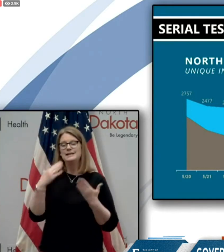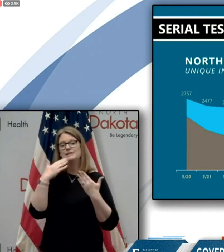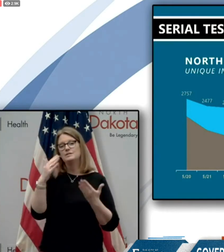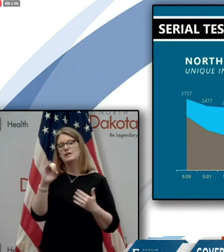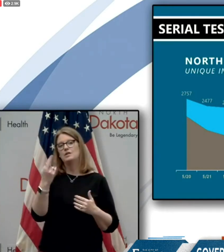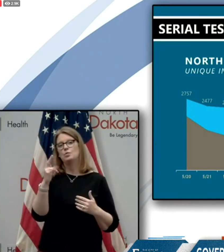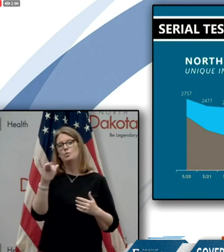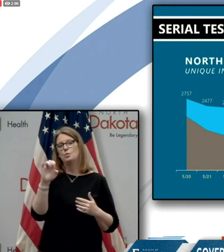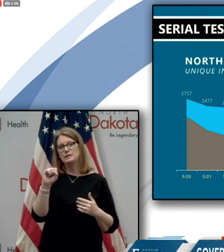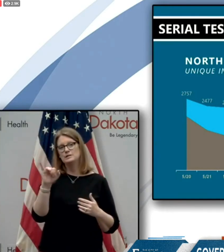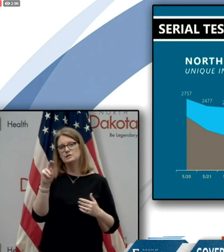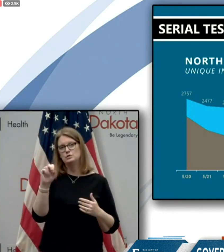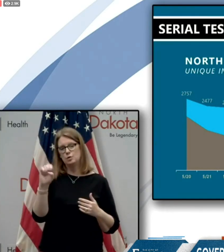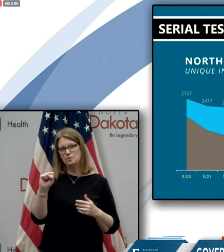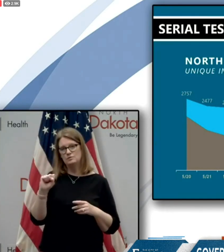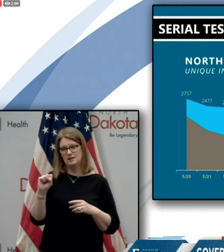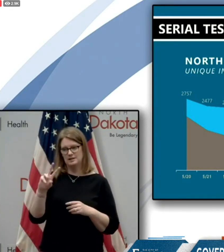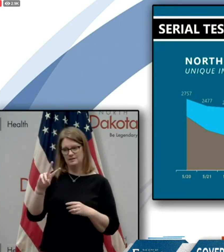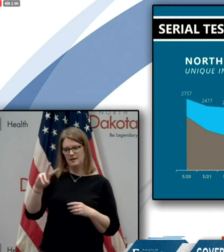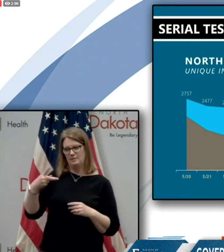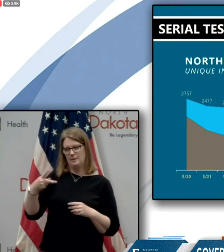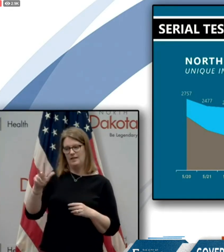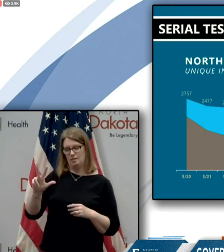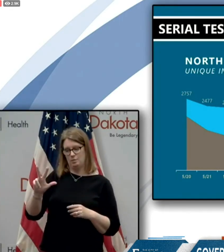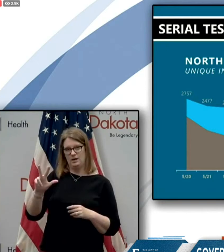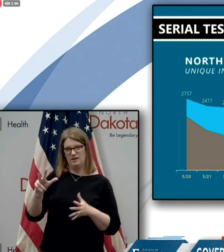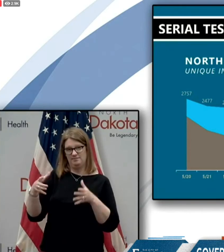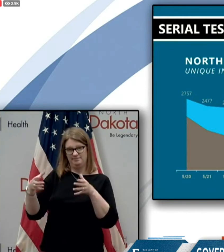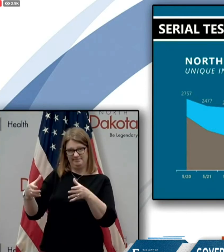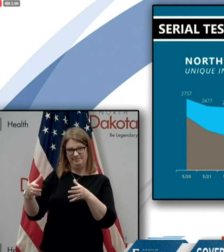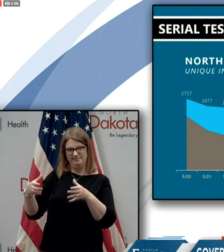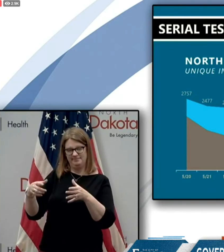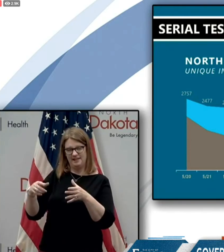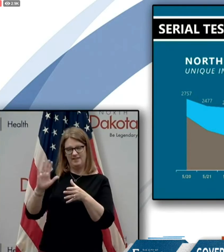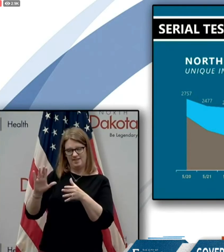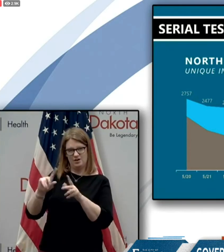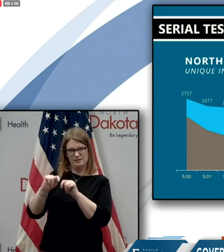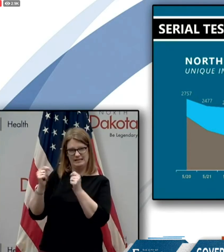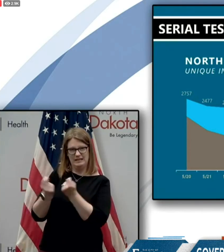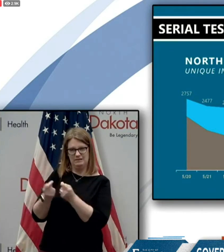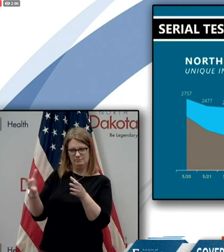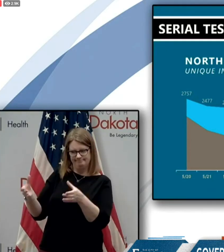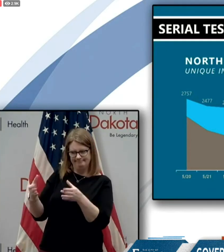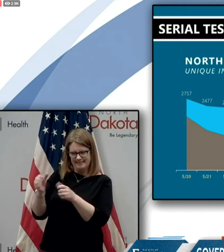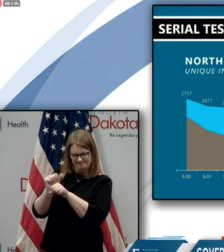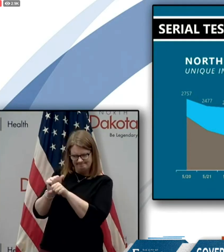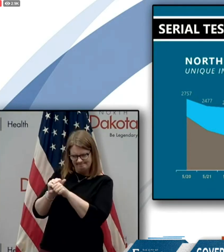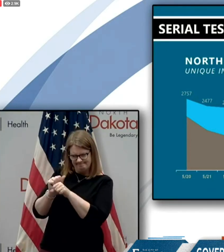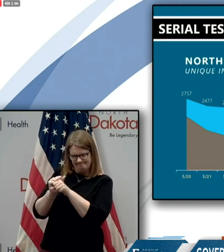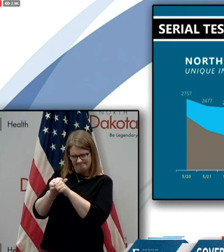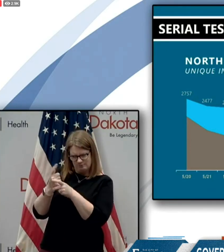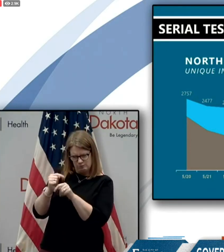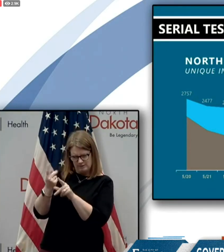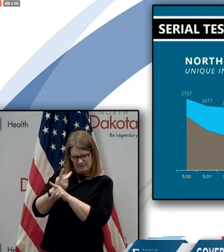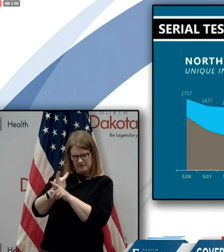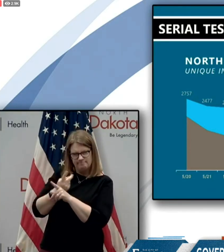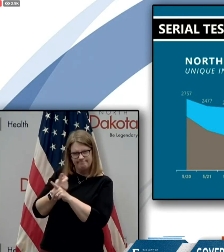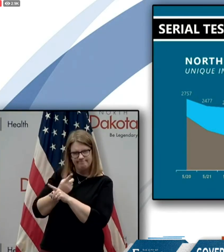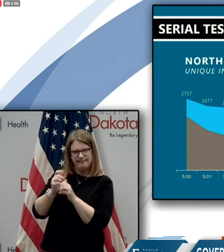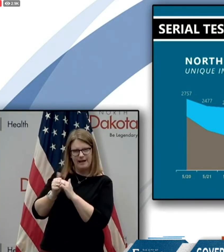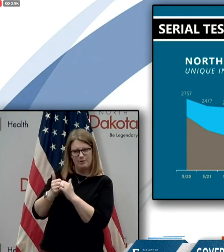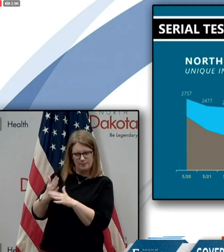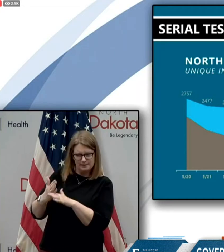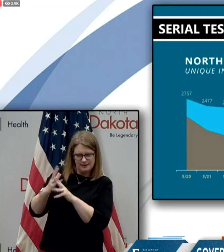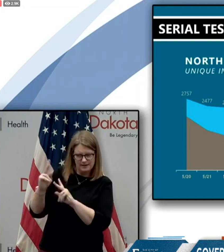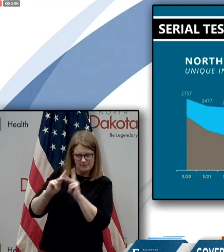and the VP3, the Vulnerable Protection Plan team that's doing that, because great progress being